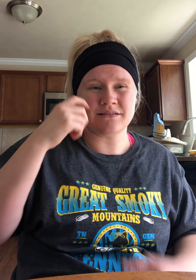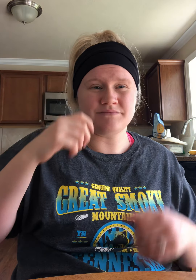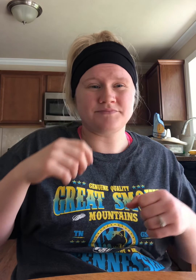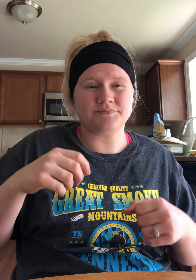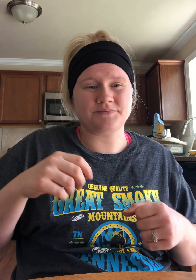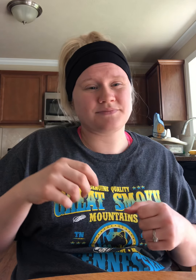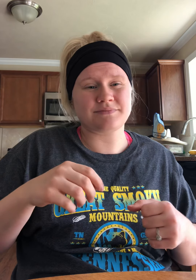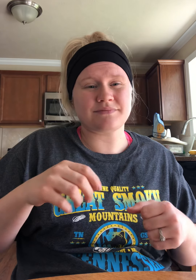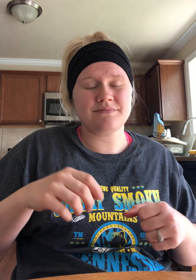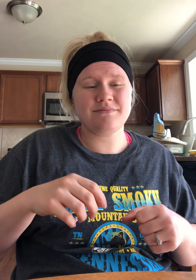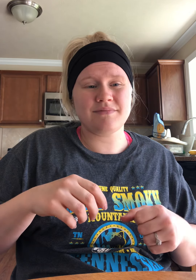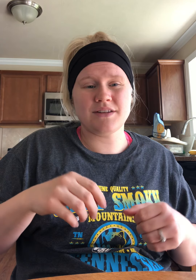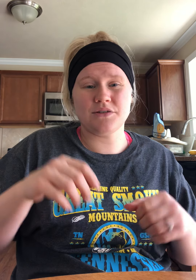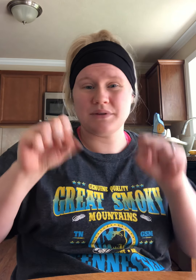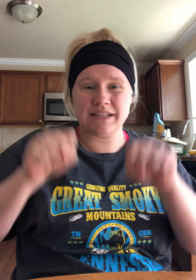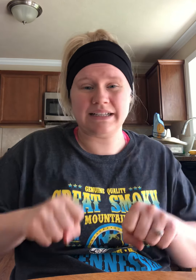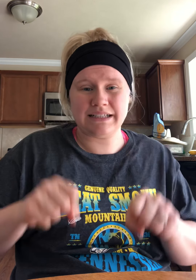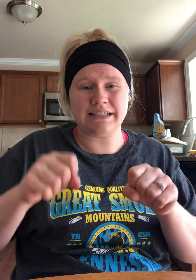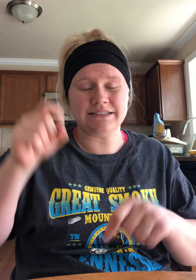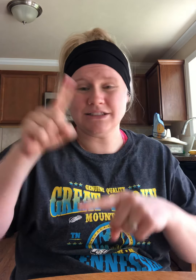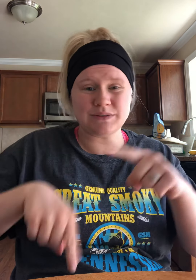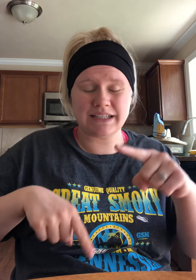there is a fairy